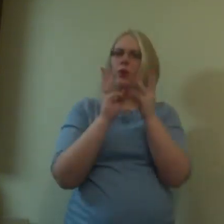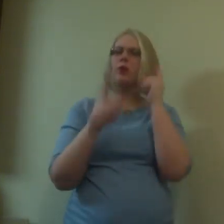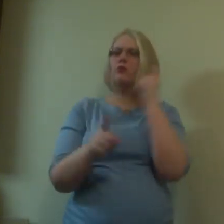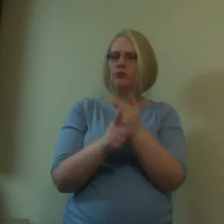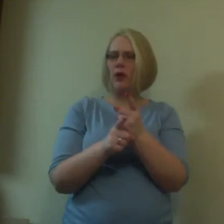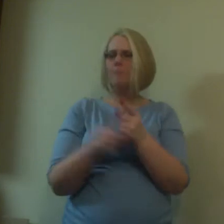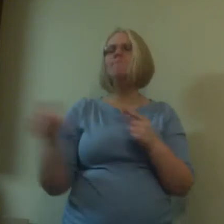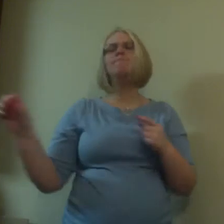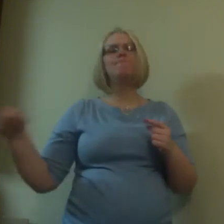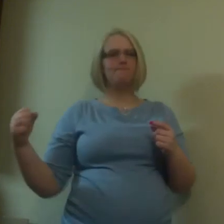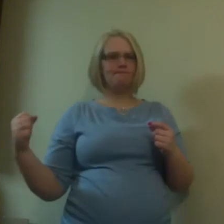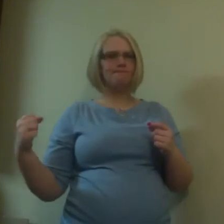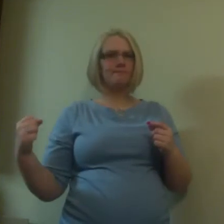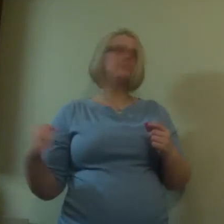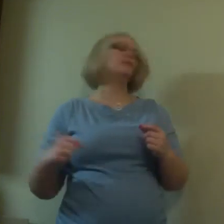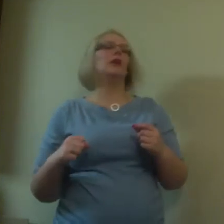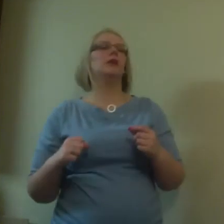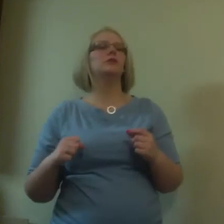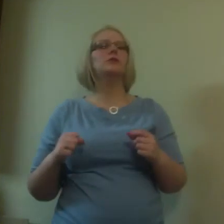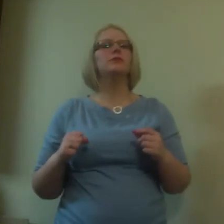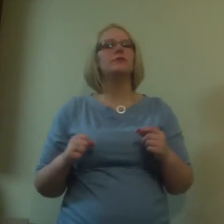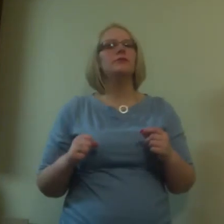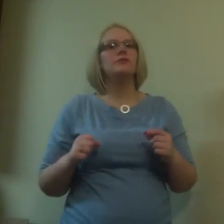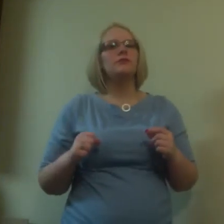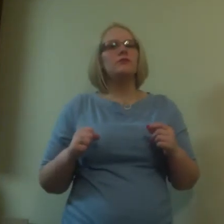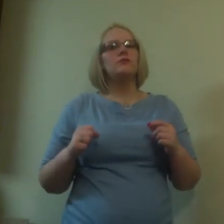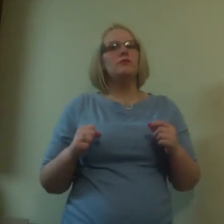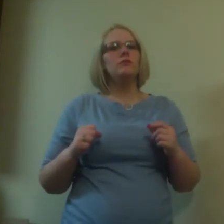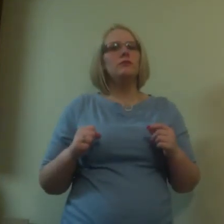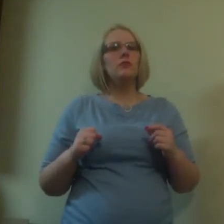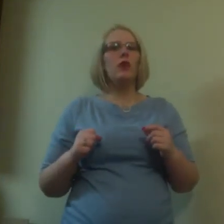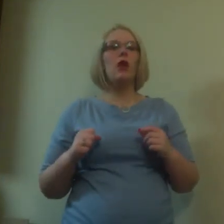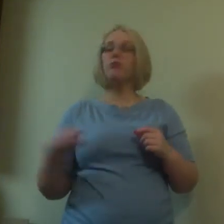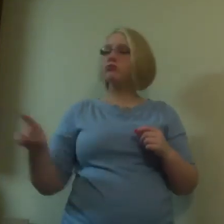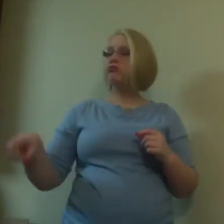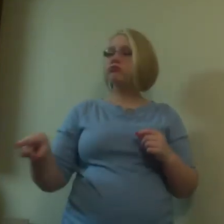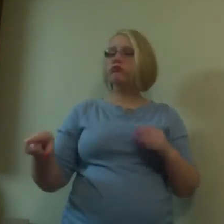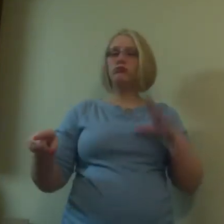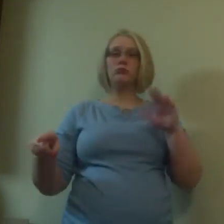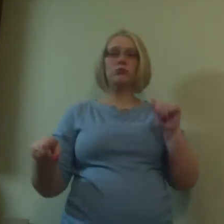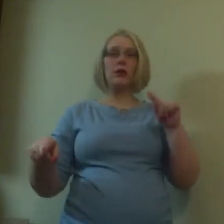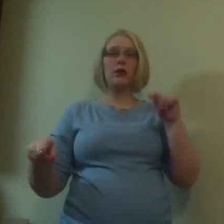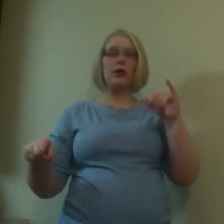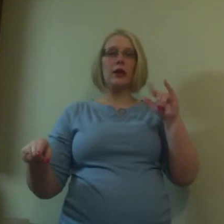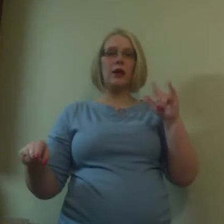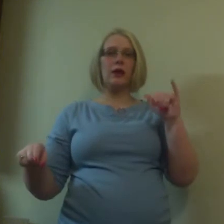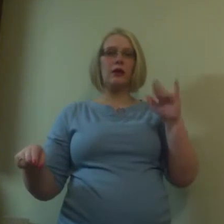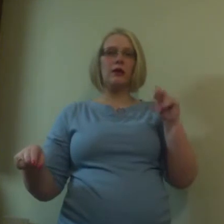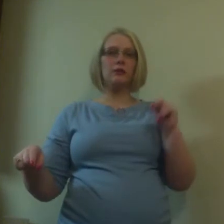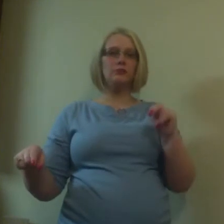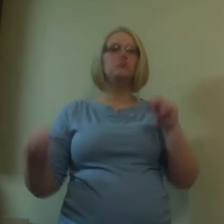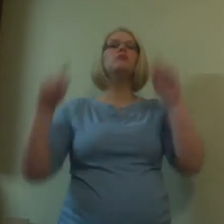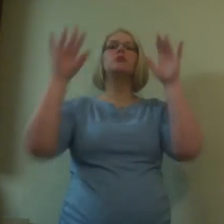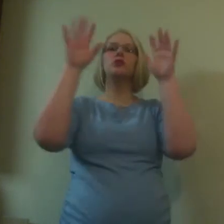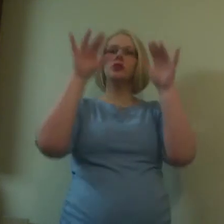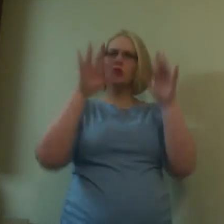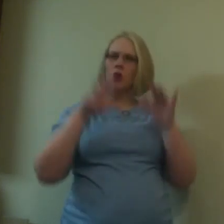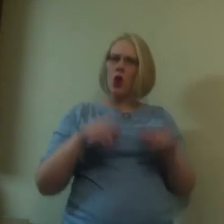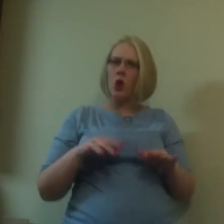Caitlin? Snow. Good. When do you see snow, Caitlin? In the wintertime. Do you see it at any